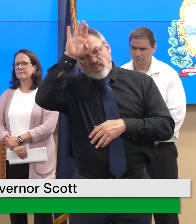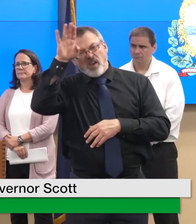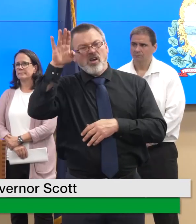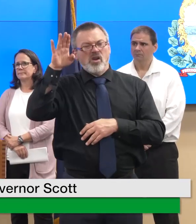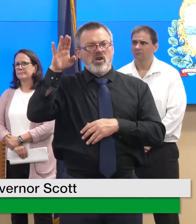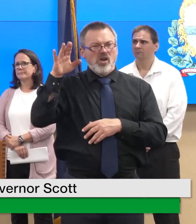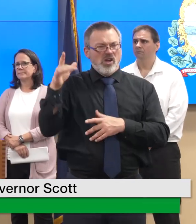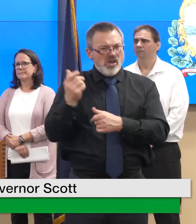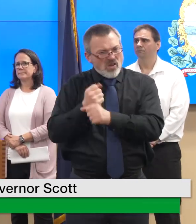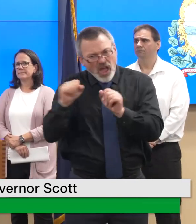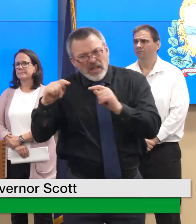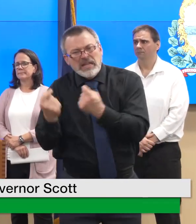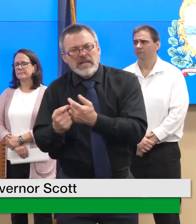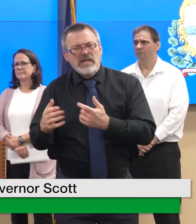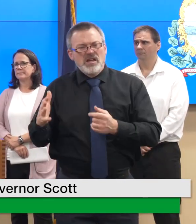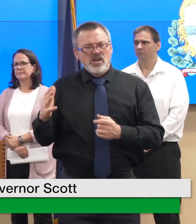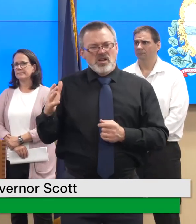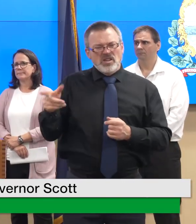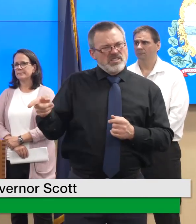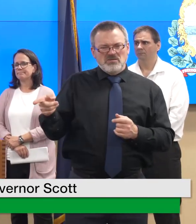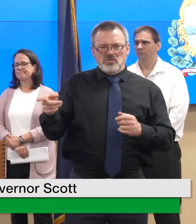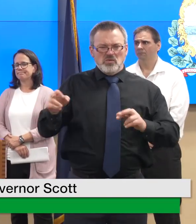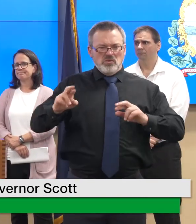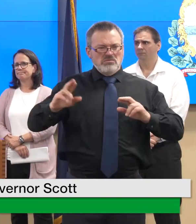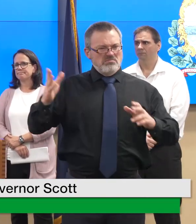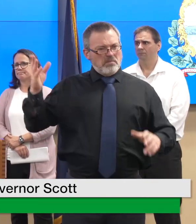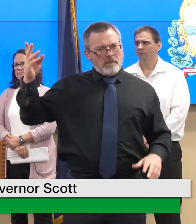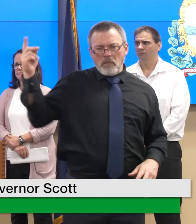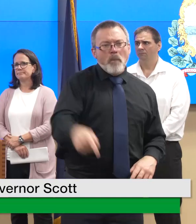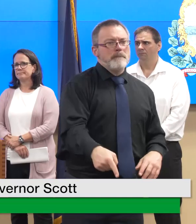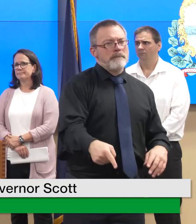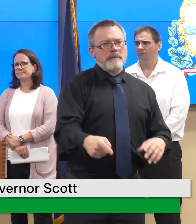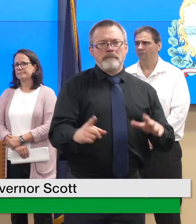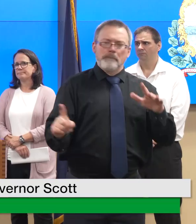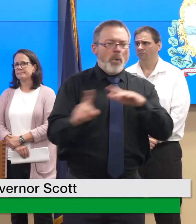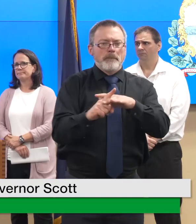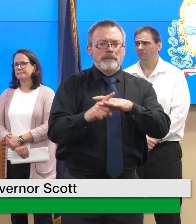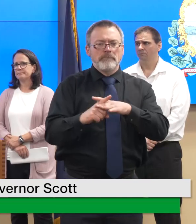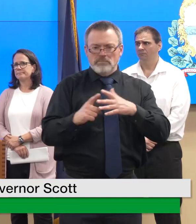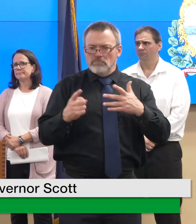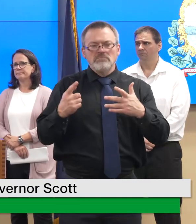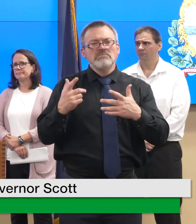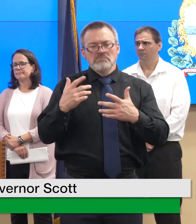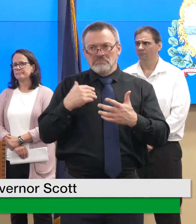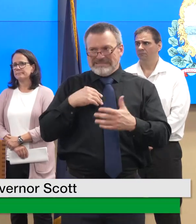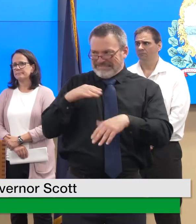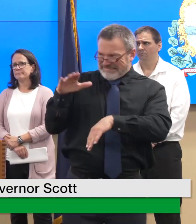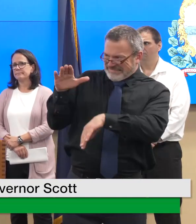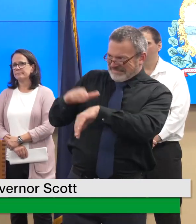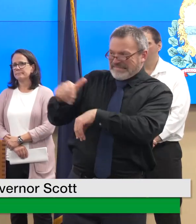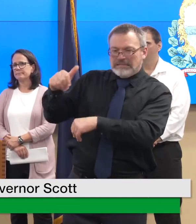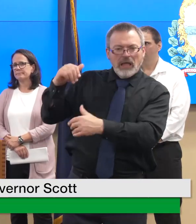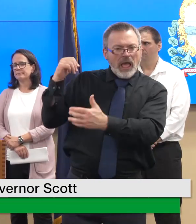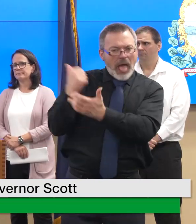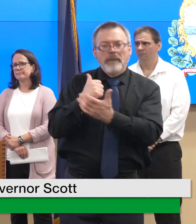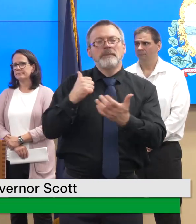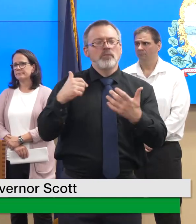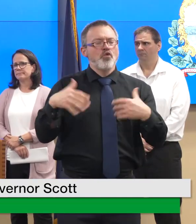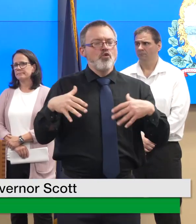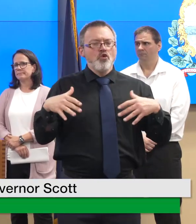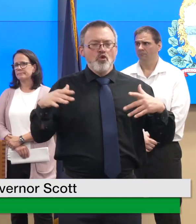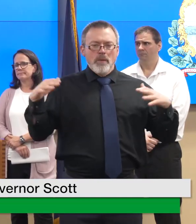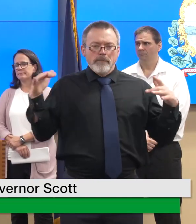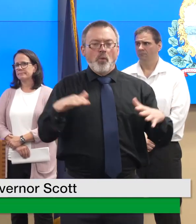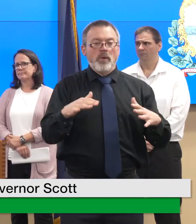who are immediately there. And then they call for assistance from that point on. But when you think about,